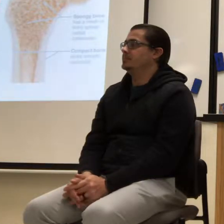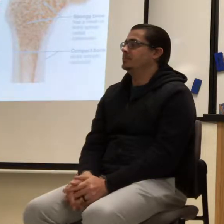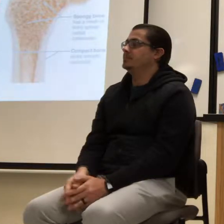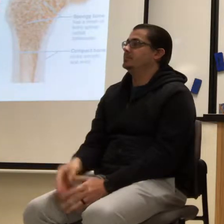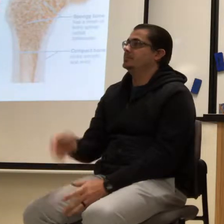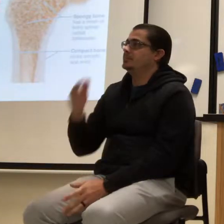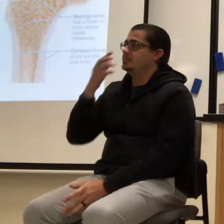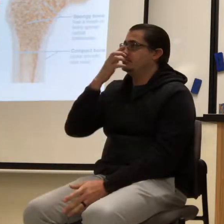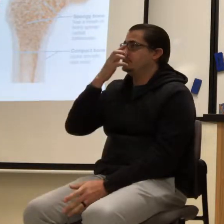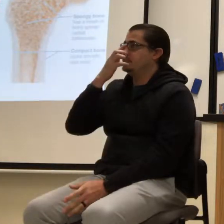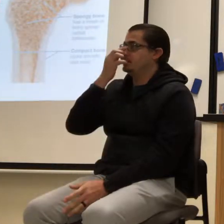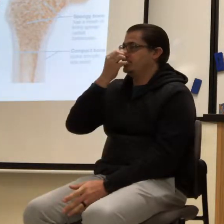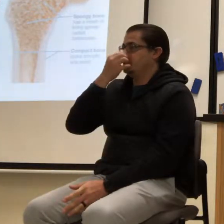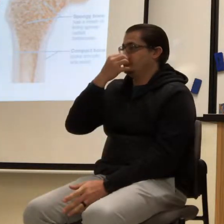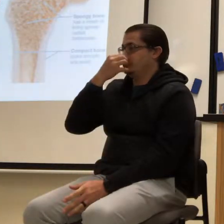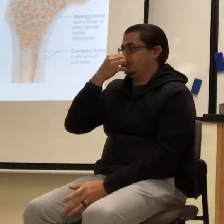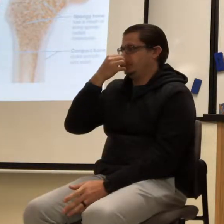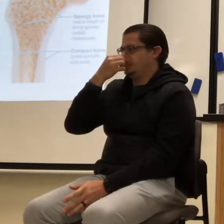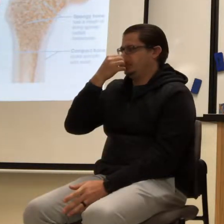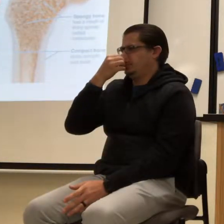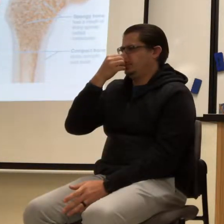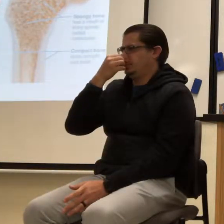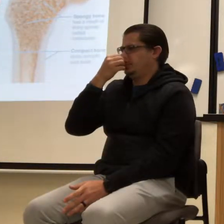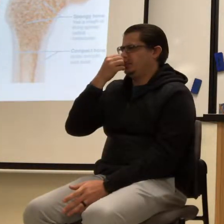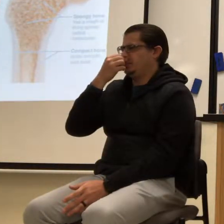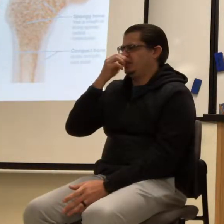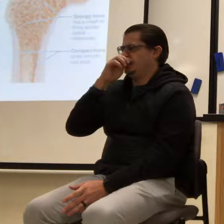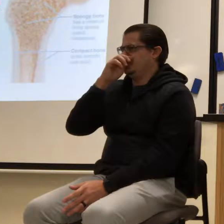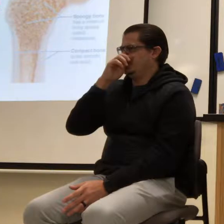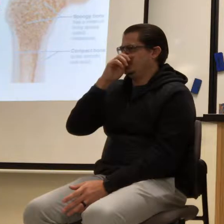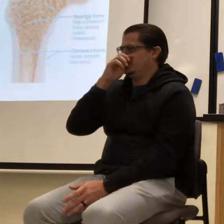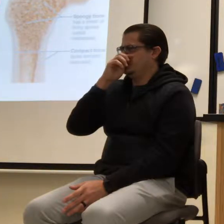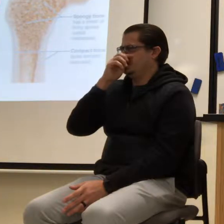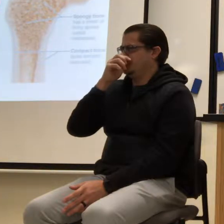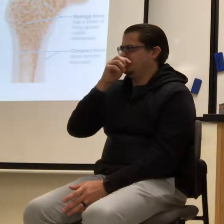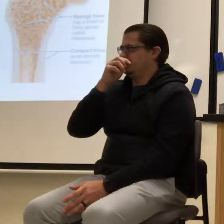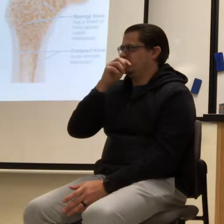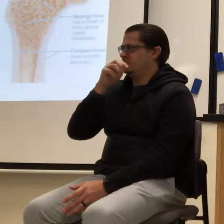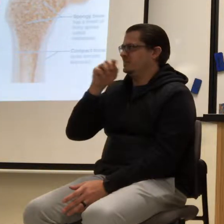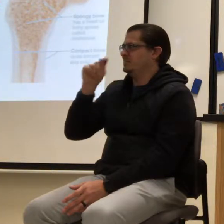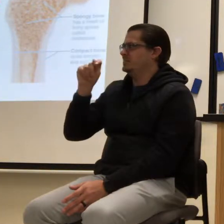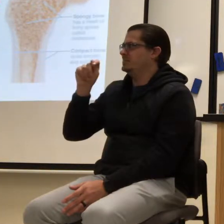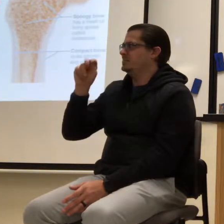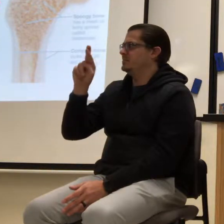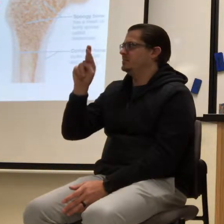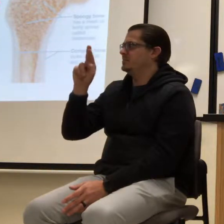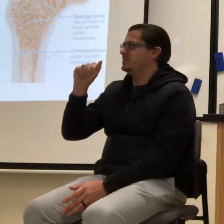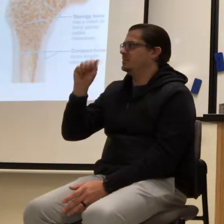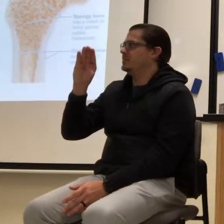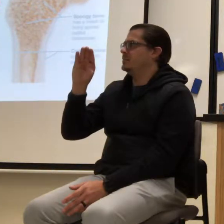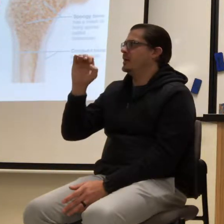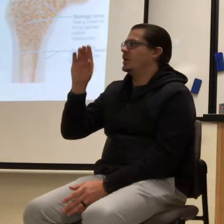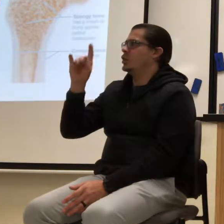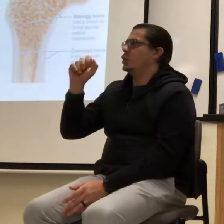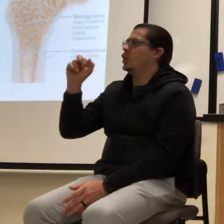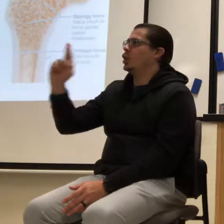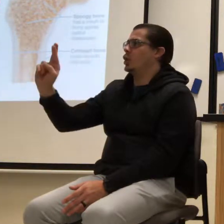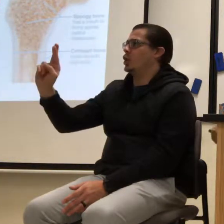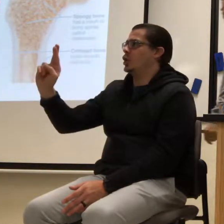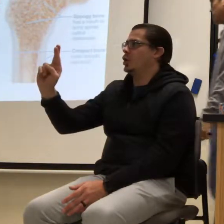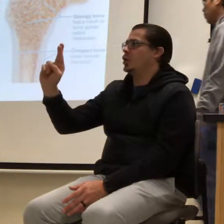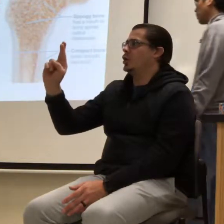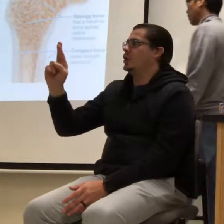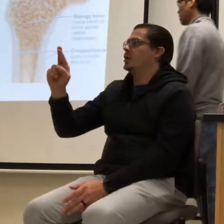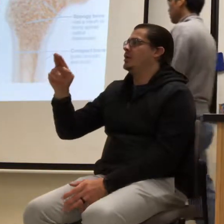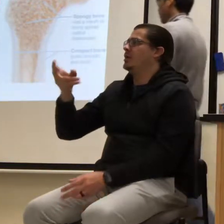So in the trabecular bone, there's these tiny little struts that make it spongy, but compact bone is hollowed